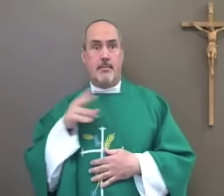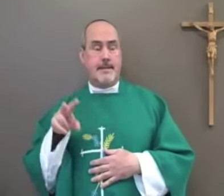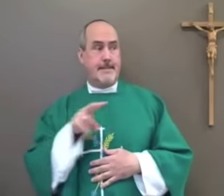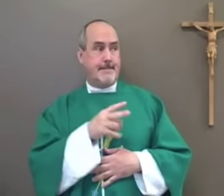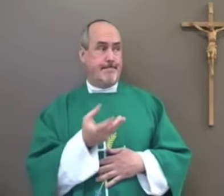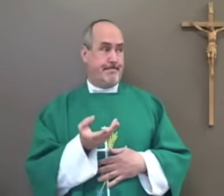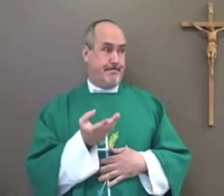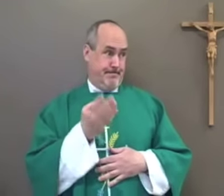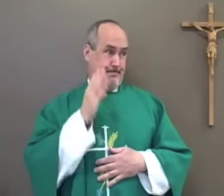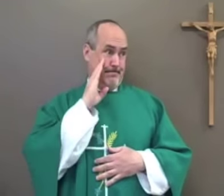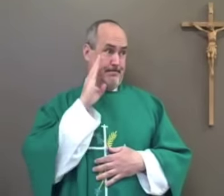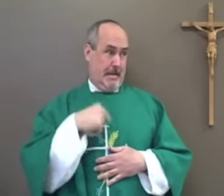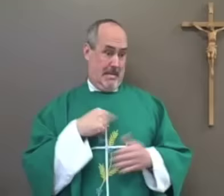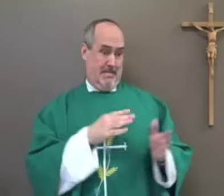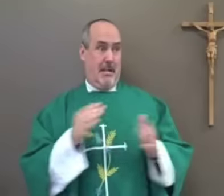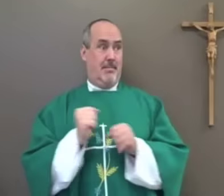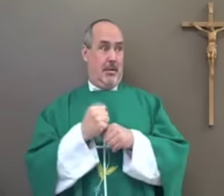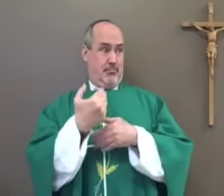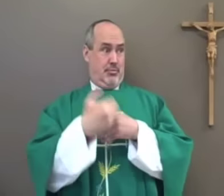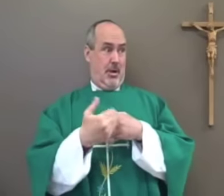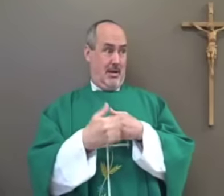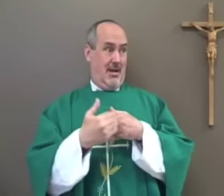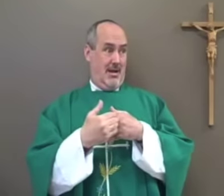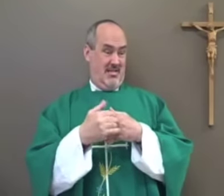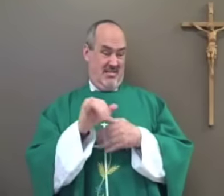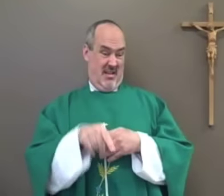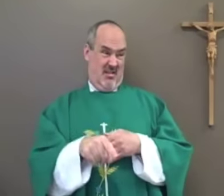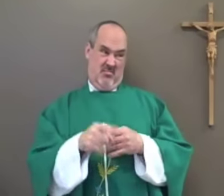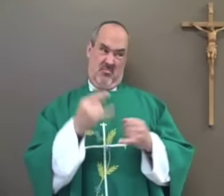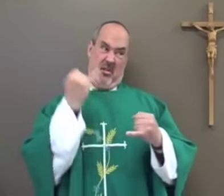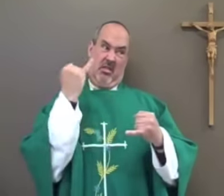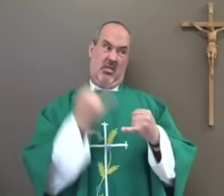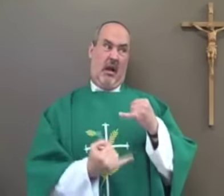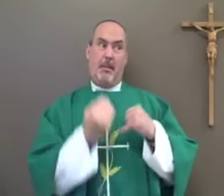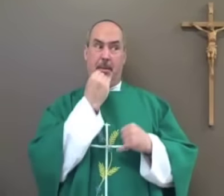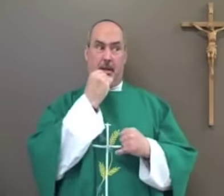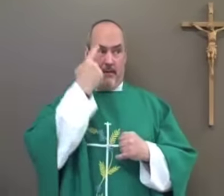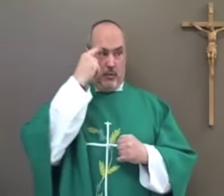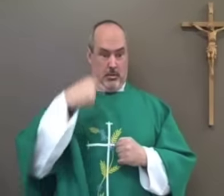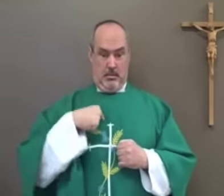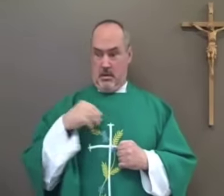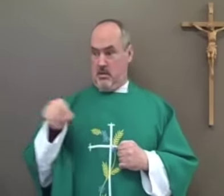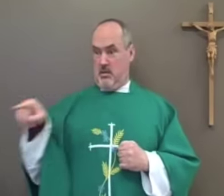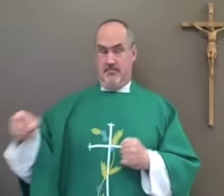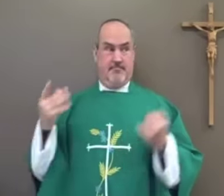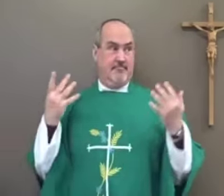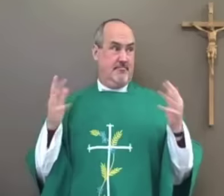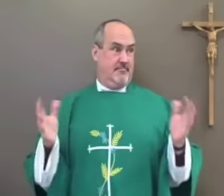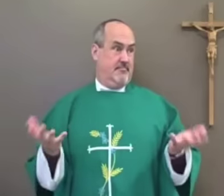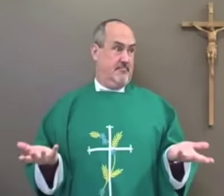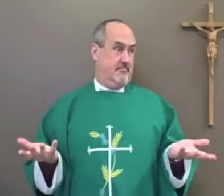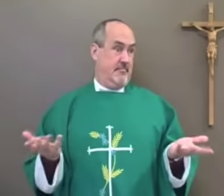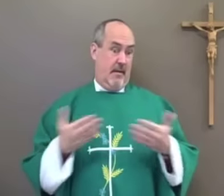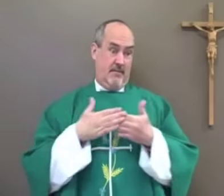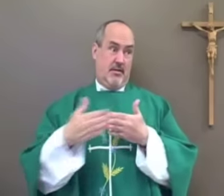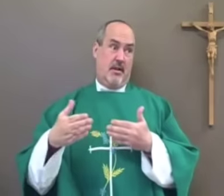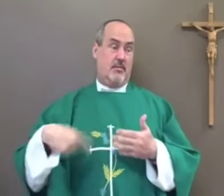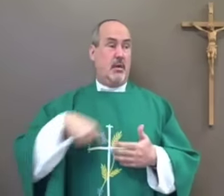bread. But the woman told him, "I was getting ready to make some bread for me and my son, but that's all we